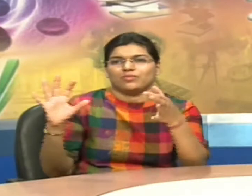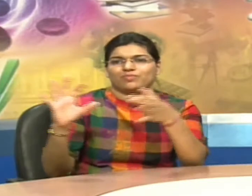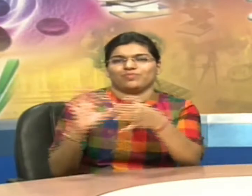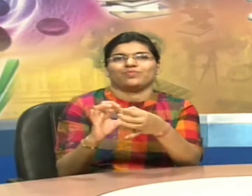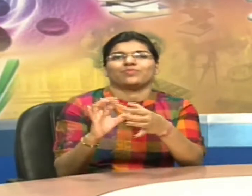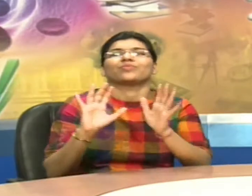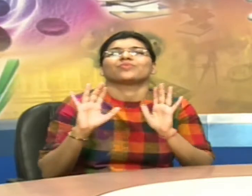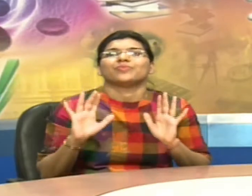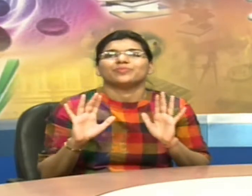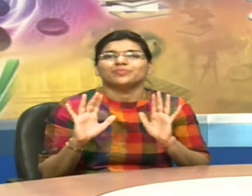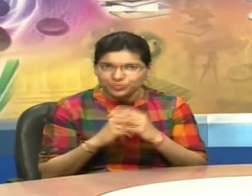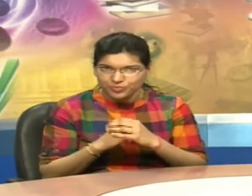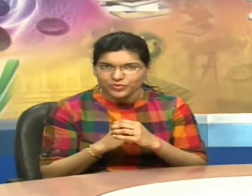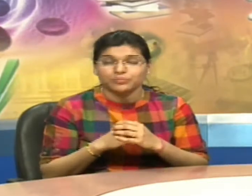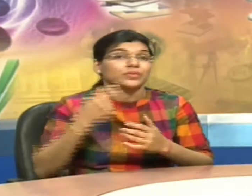is think.